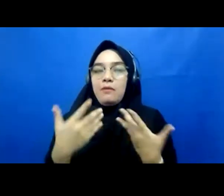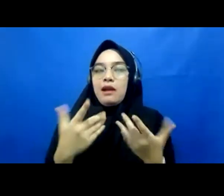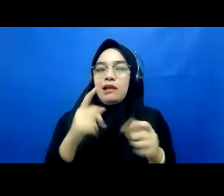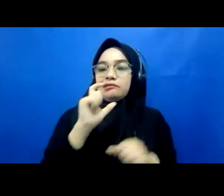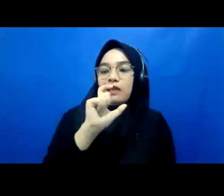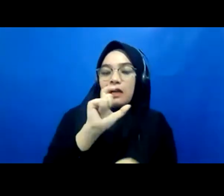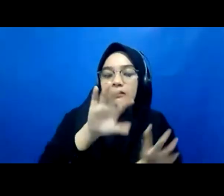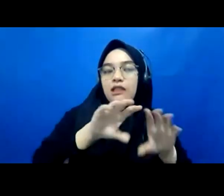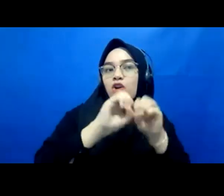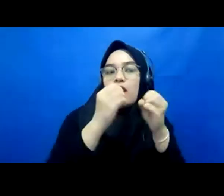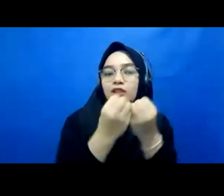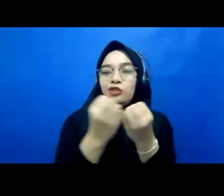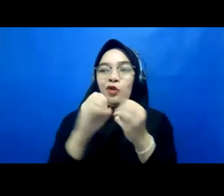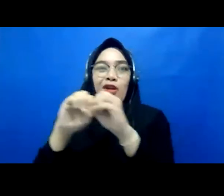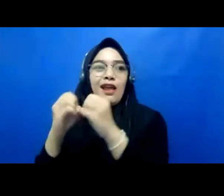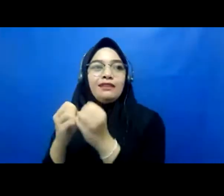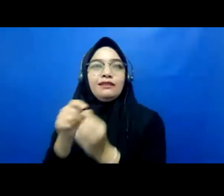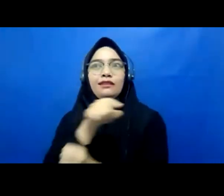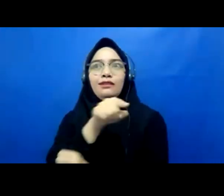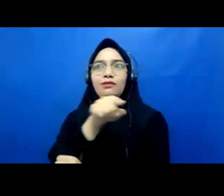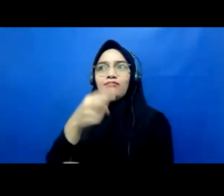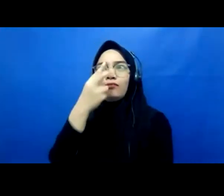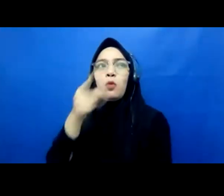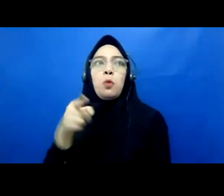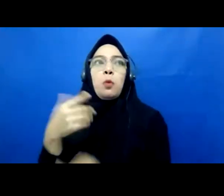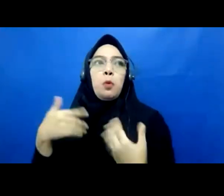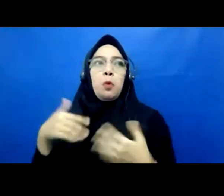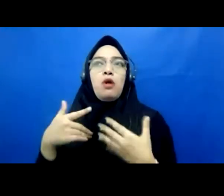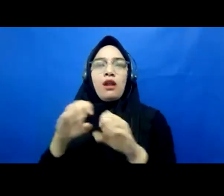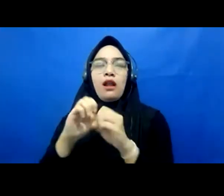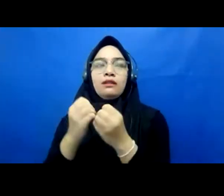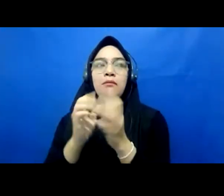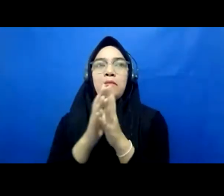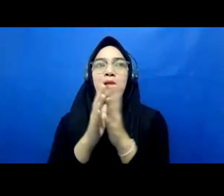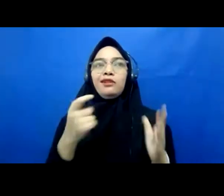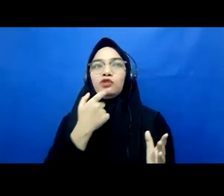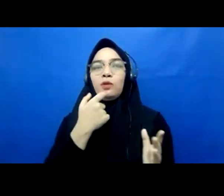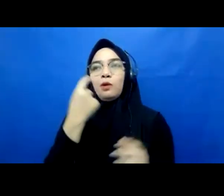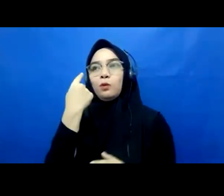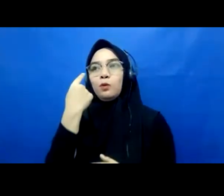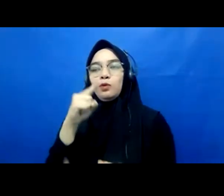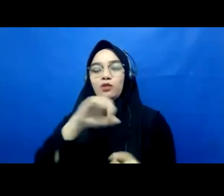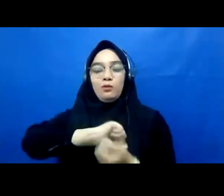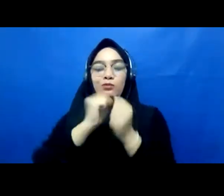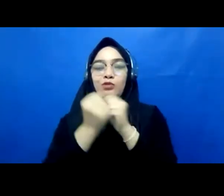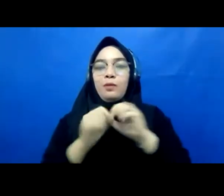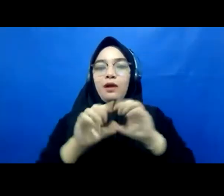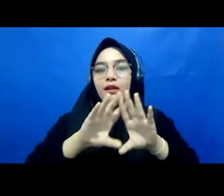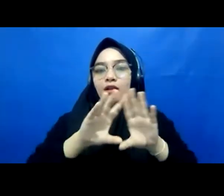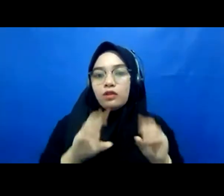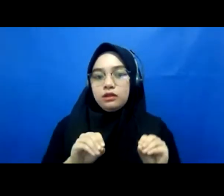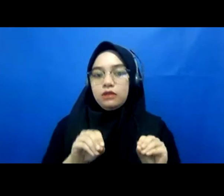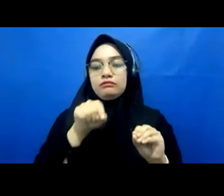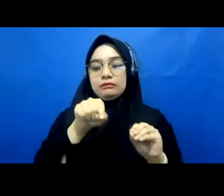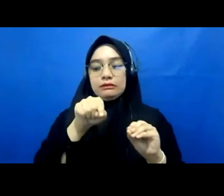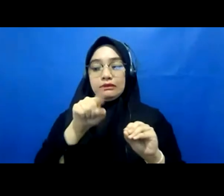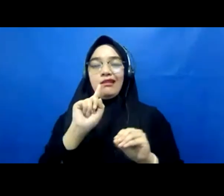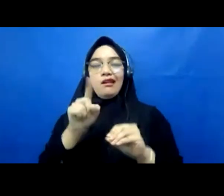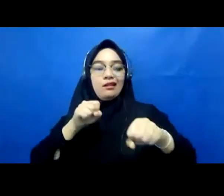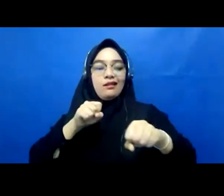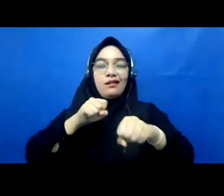which is where we see the larger change. In terms of the positive impact for the neurodivergent